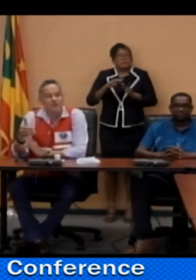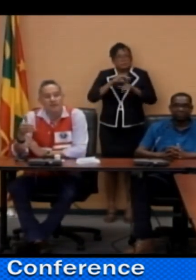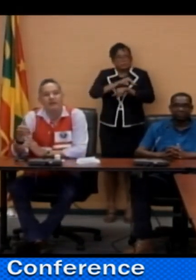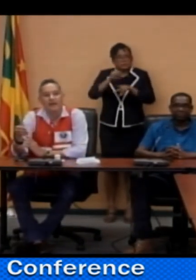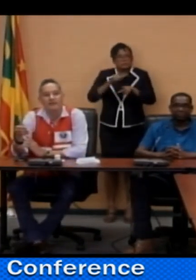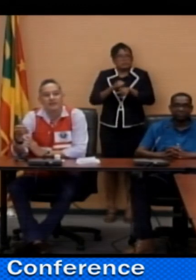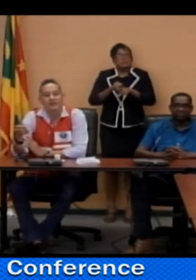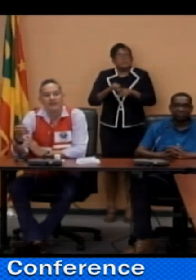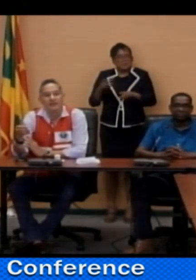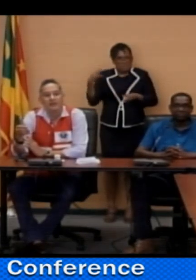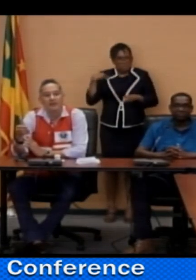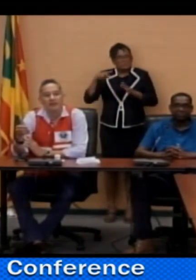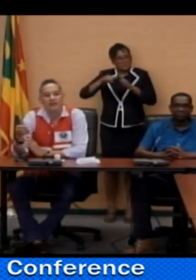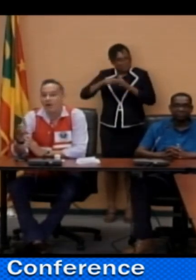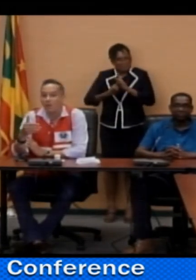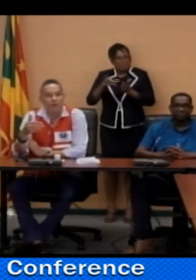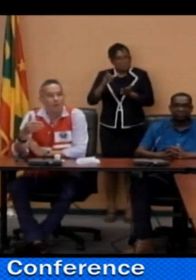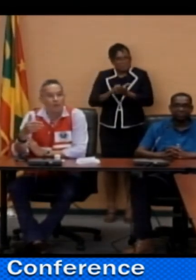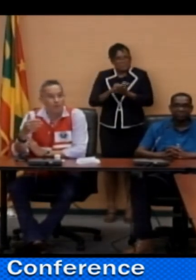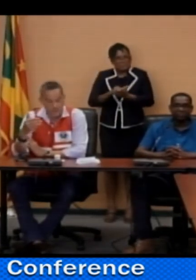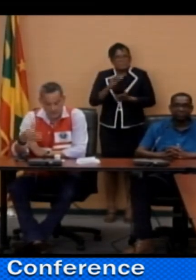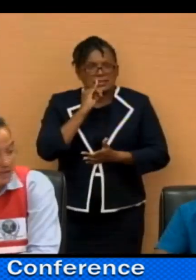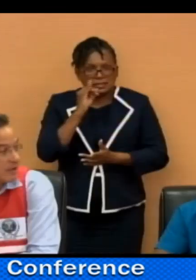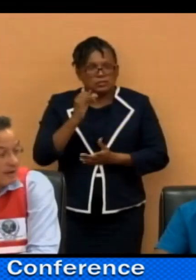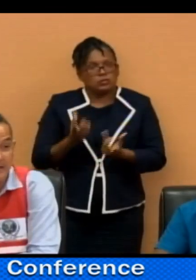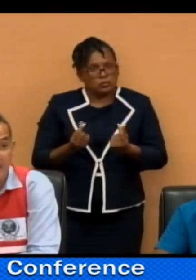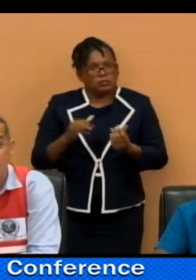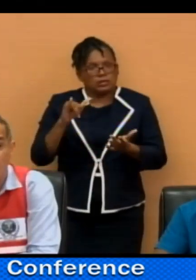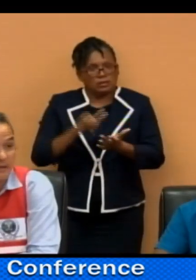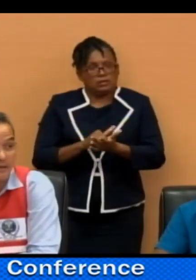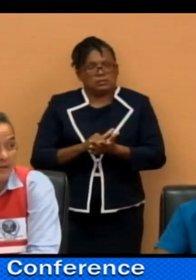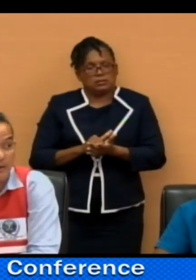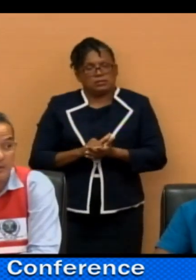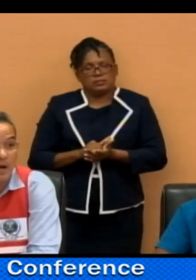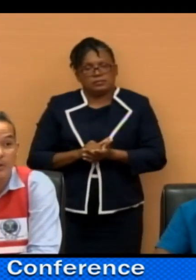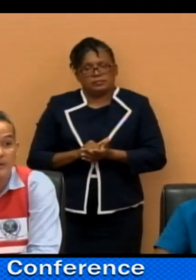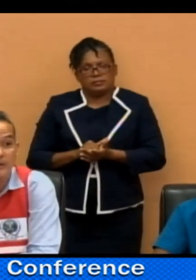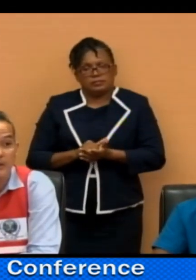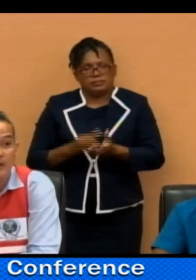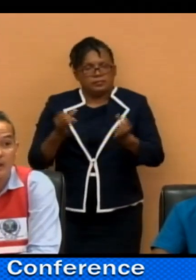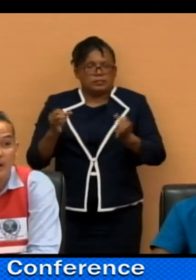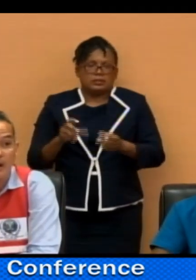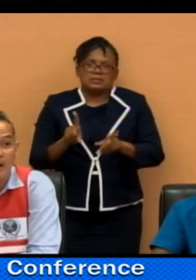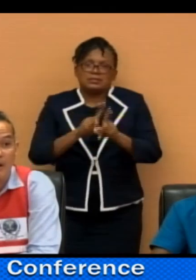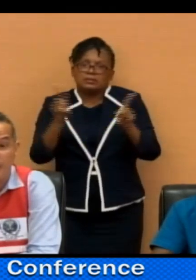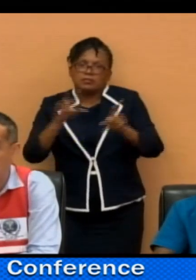is doing that. Now, because of, as I said, the various powers,